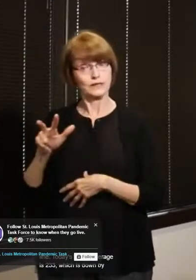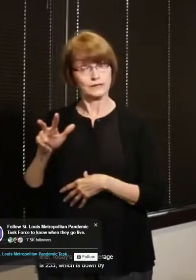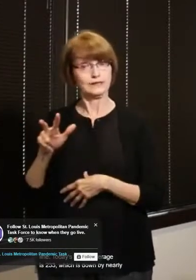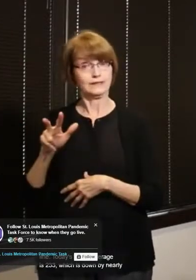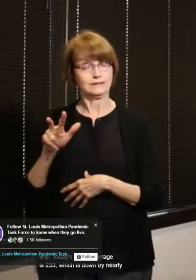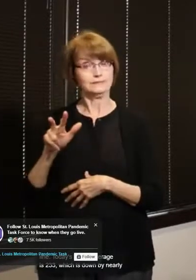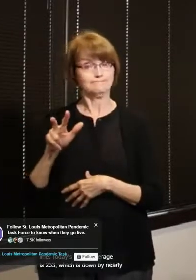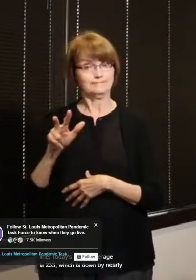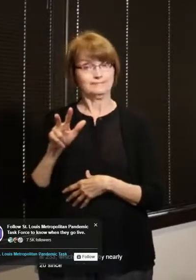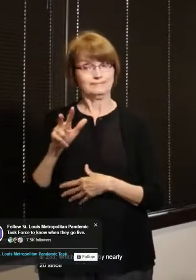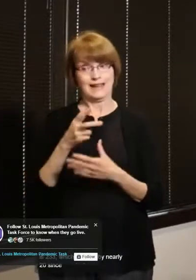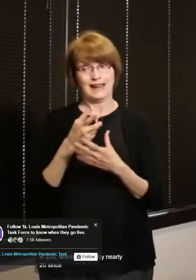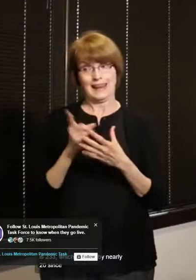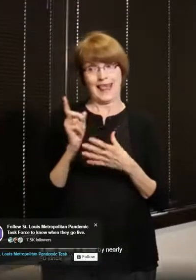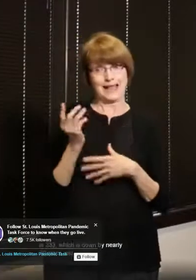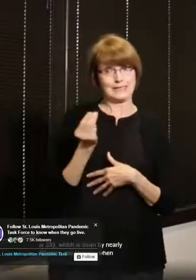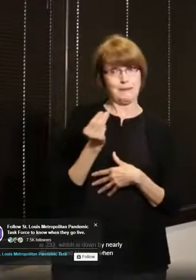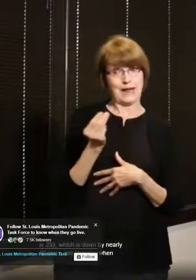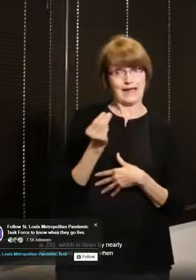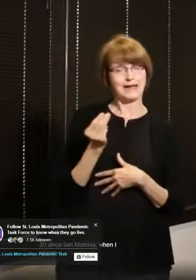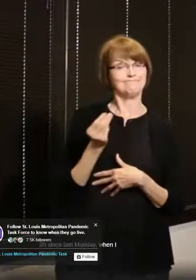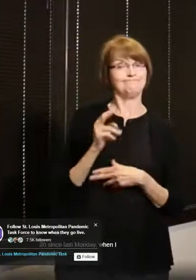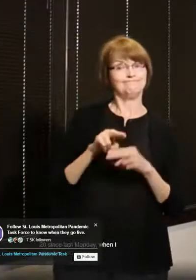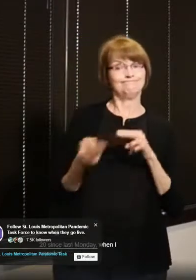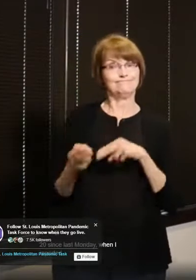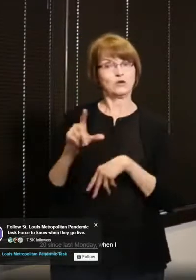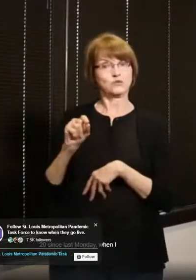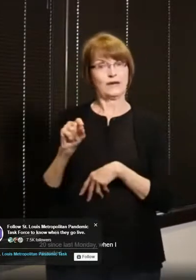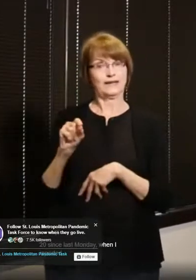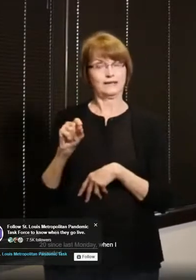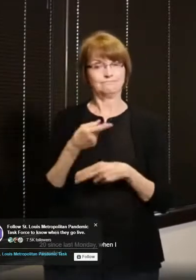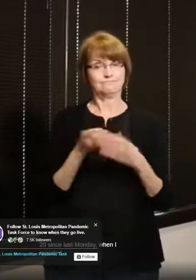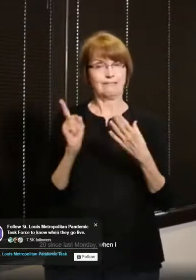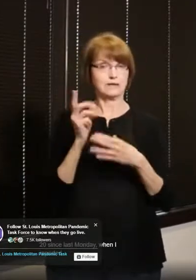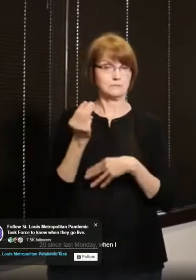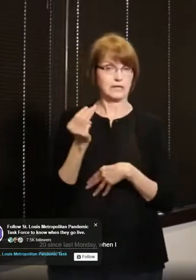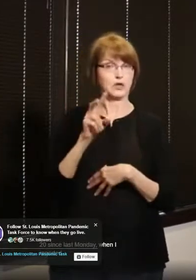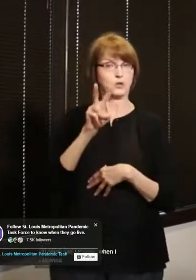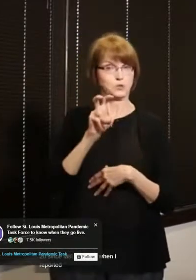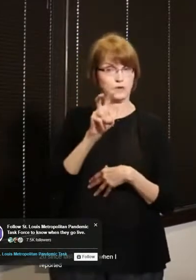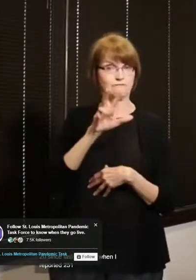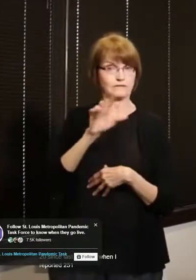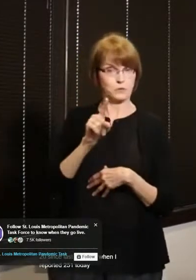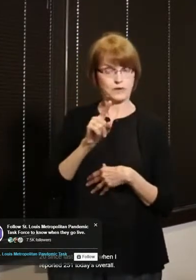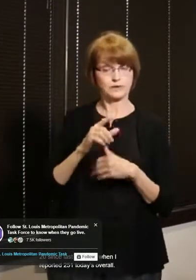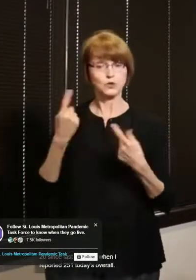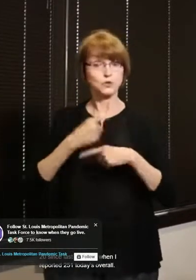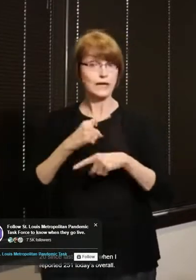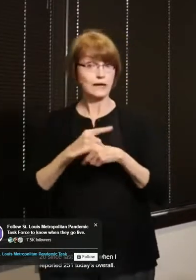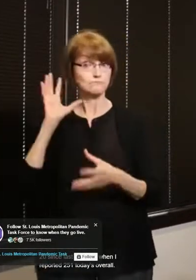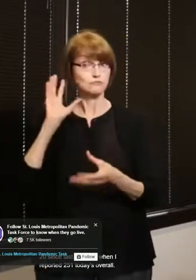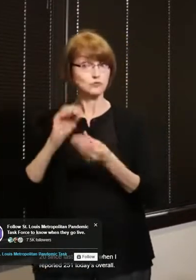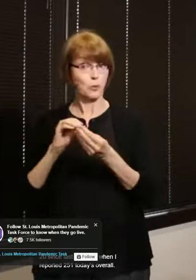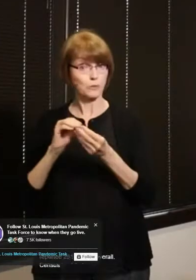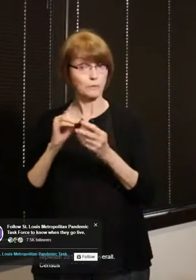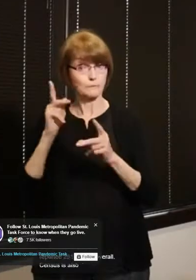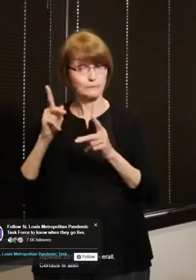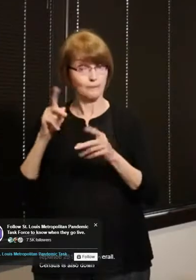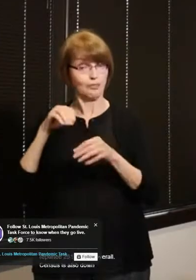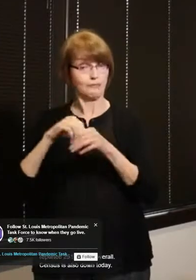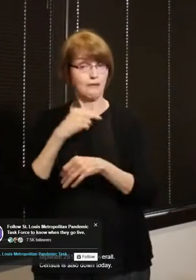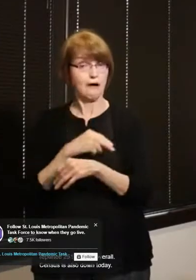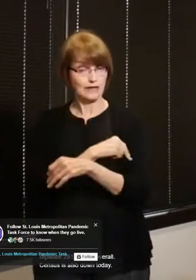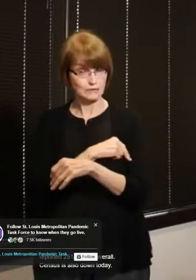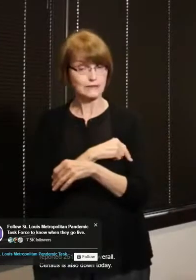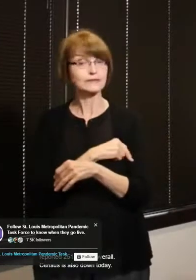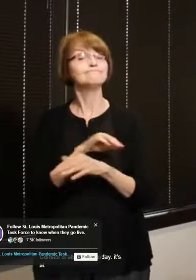20 since last Monday when I reported 251. Today's overall hospital census is also down. Today